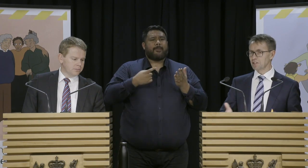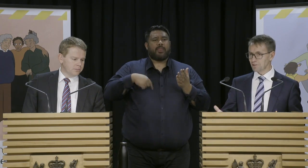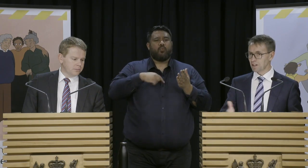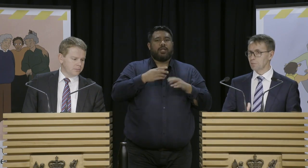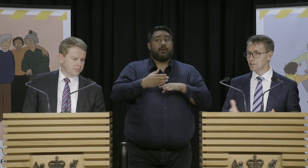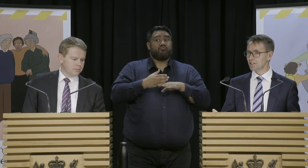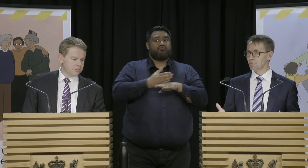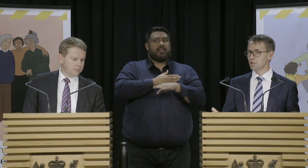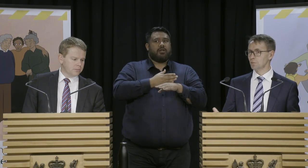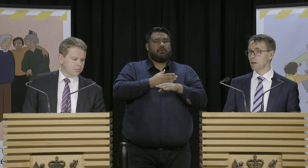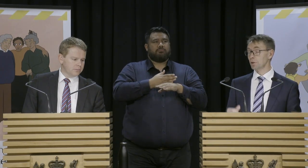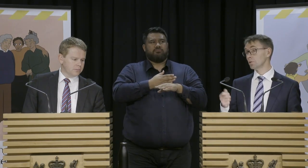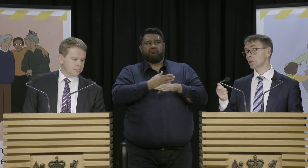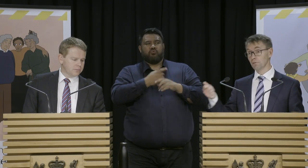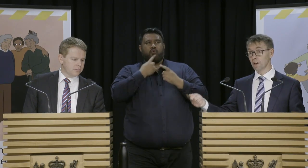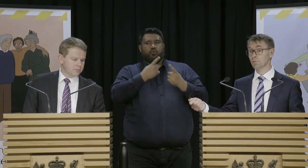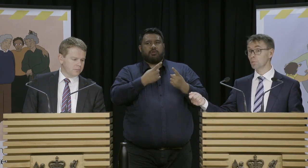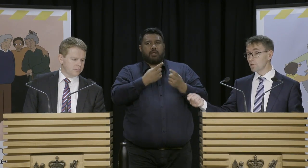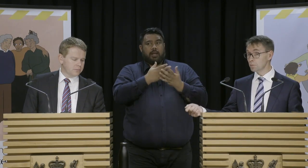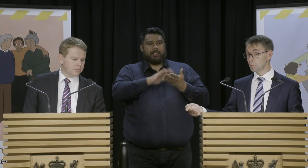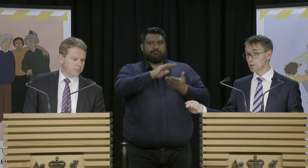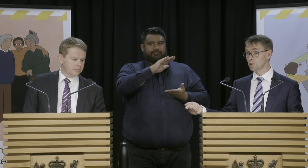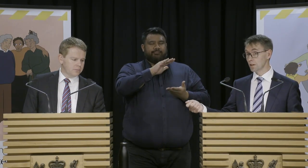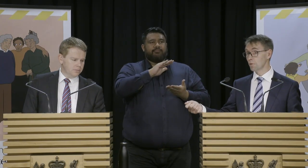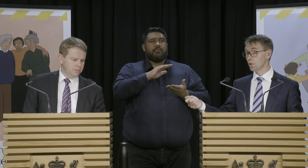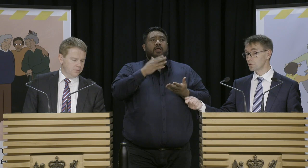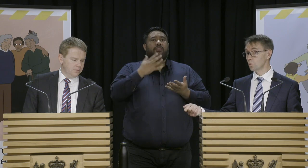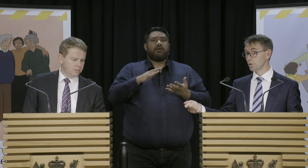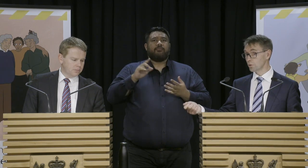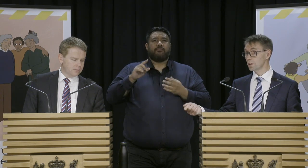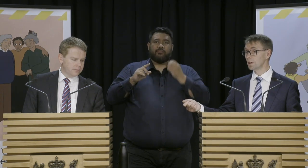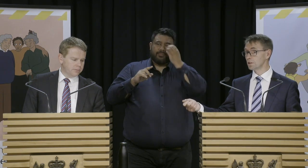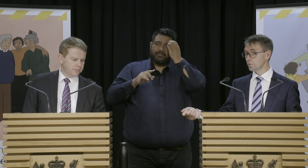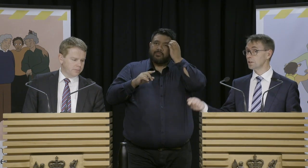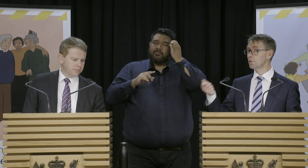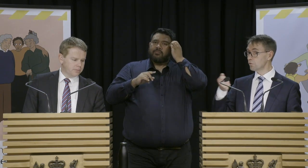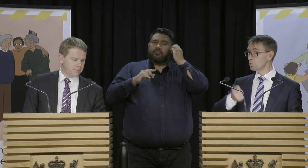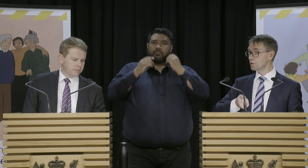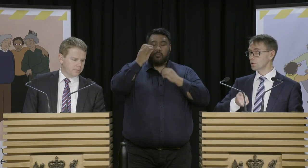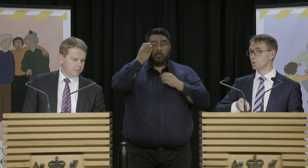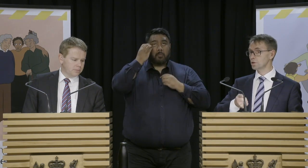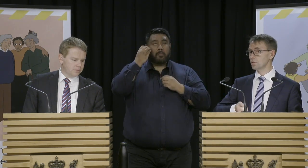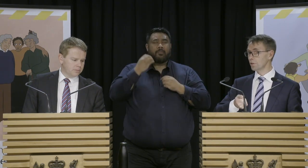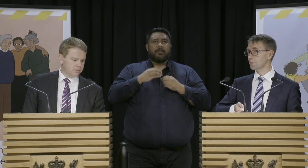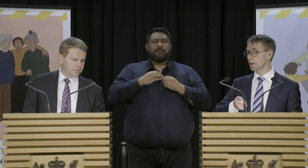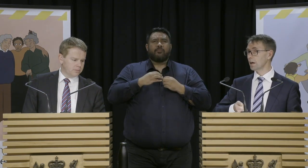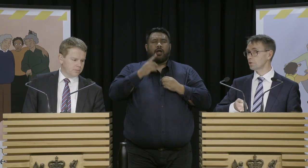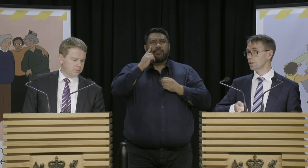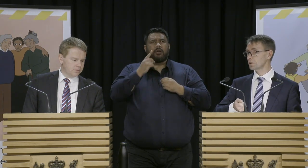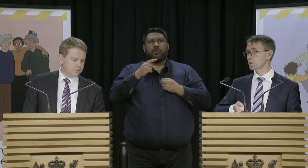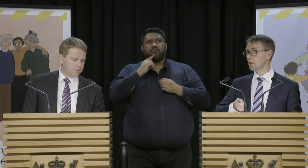we're coming to the end of those we had pre-ordered. In fact, we were able to bring some of the Q3 delivery forward into Q2. I think